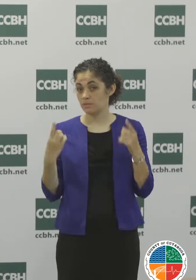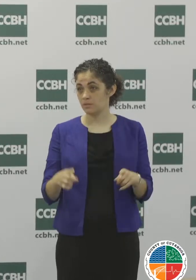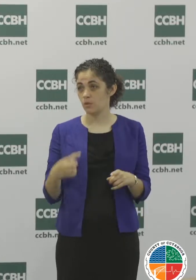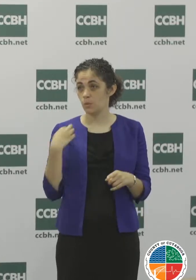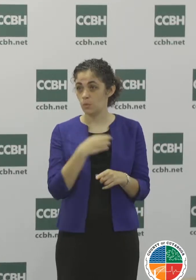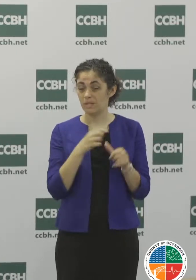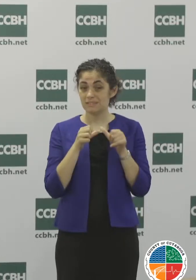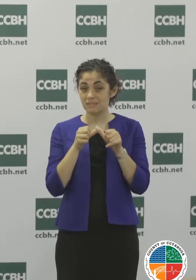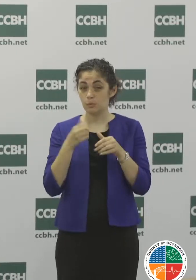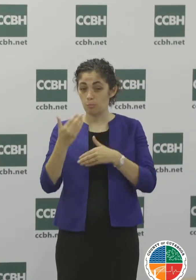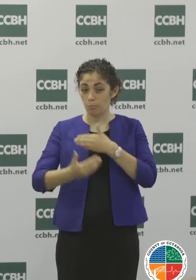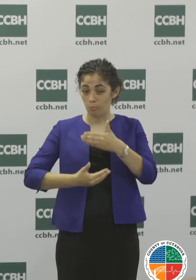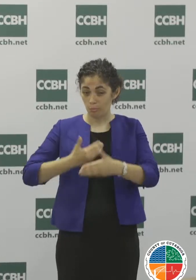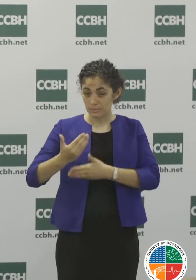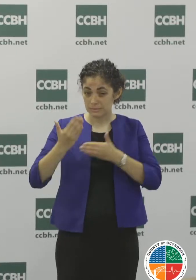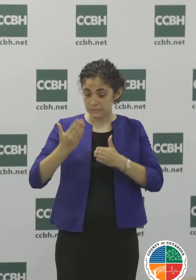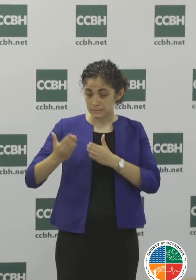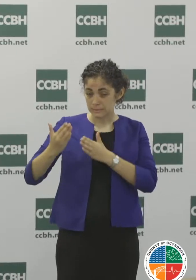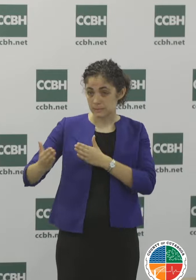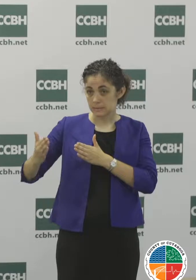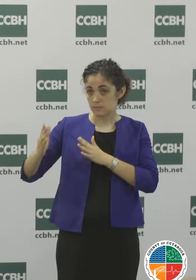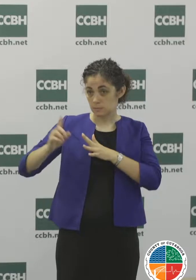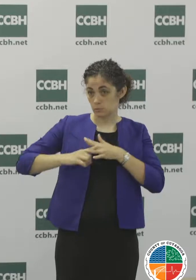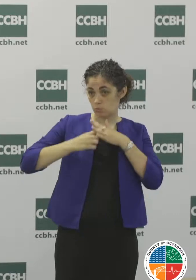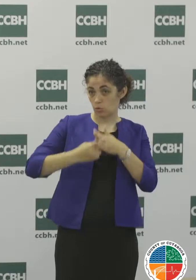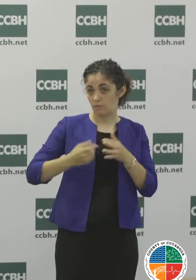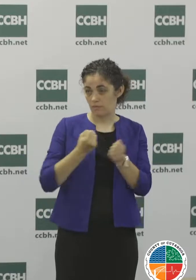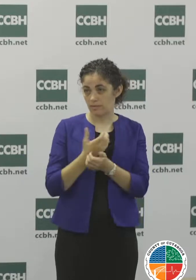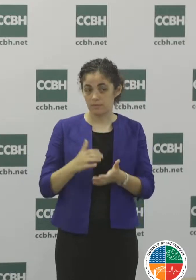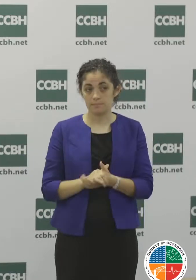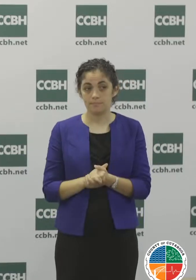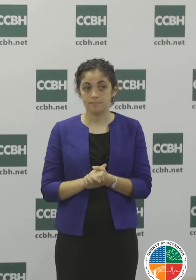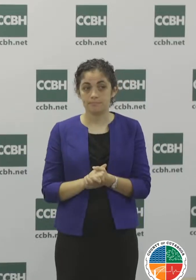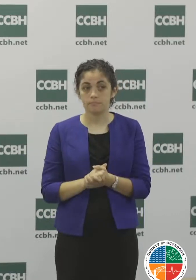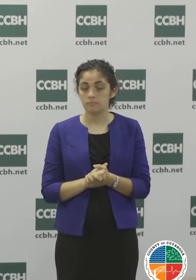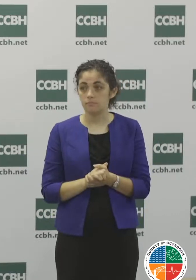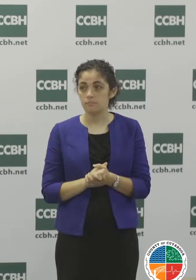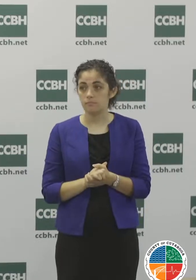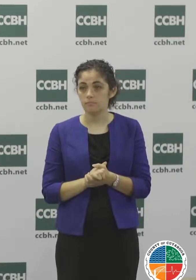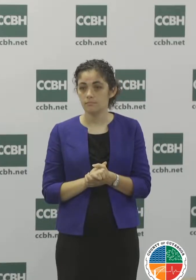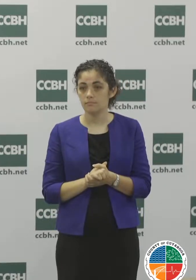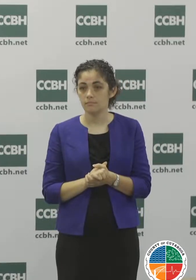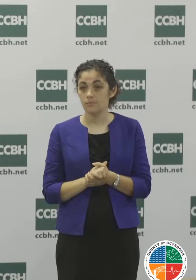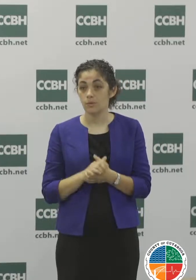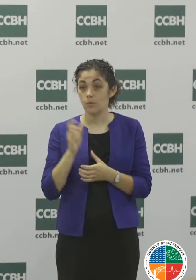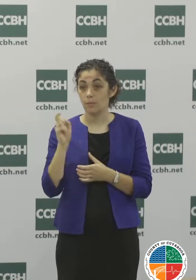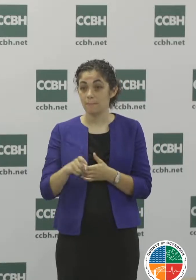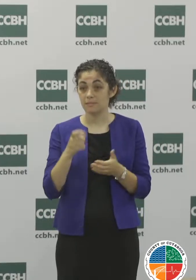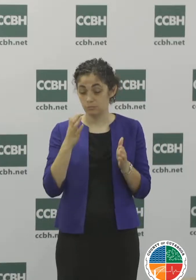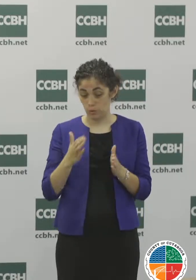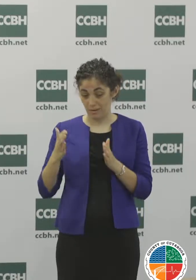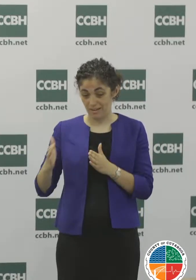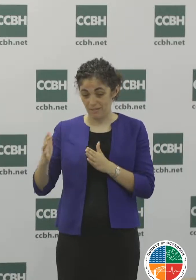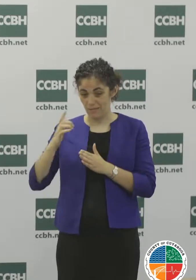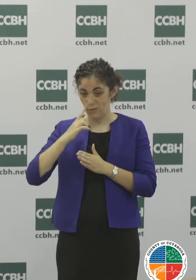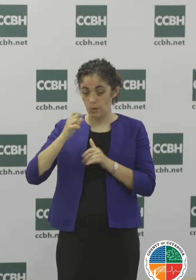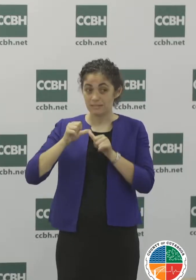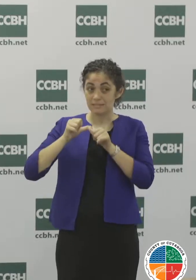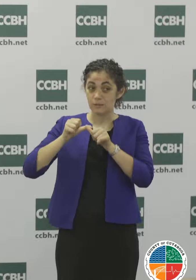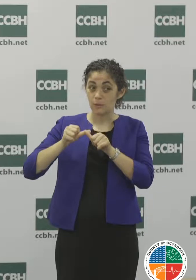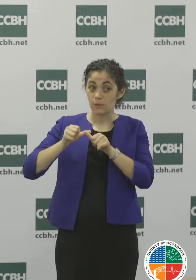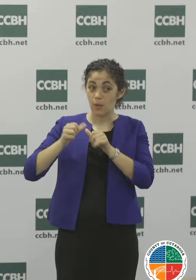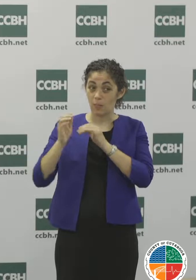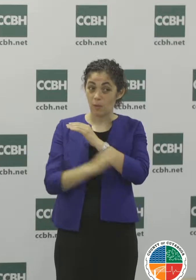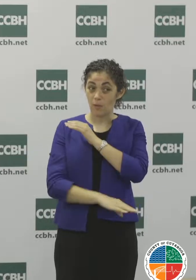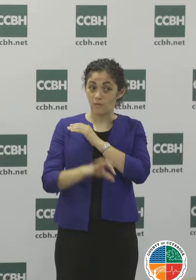we continue to prepare, as we've said from the beginning, that we have to prepare for the potential for a long fall, perhaps